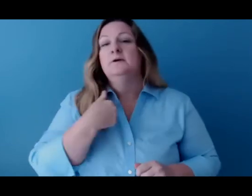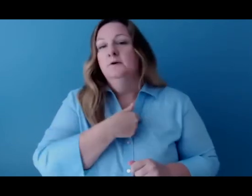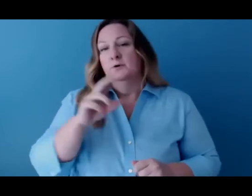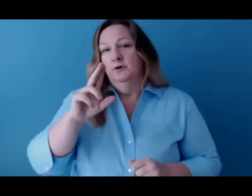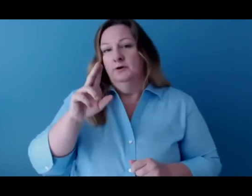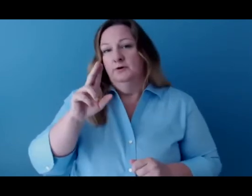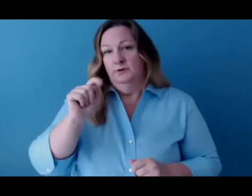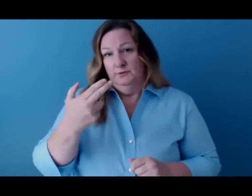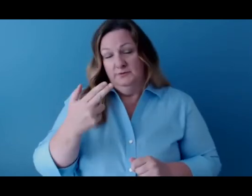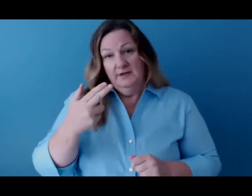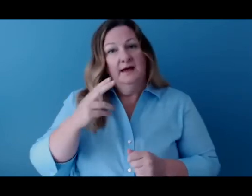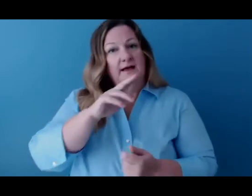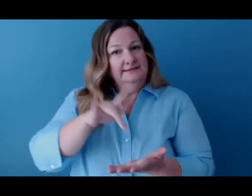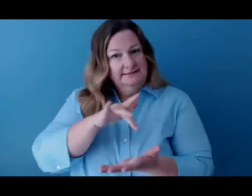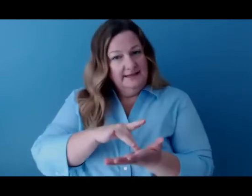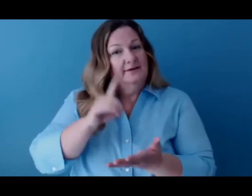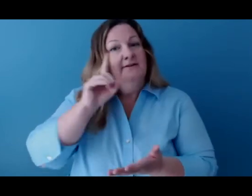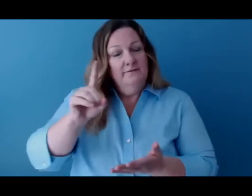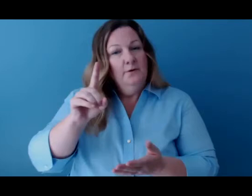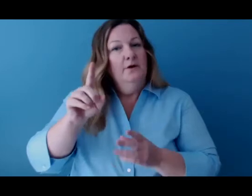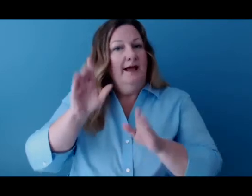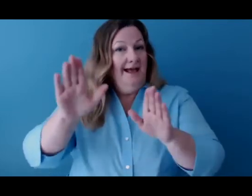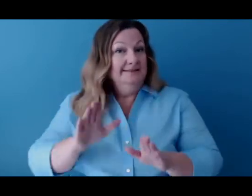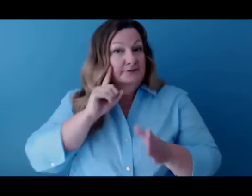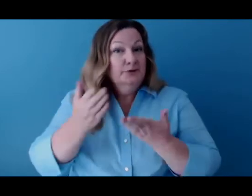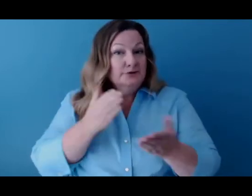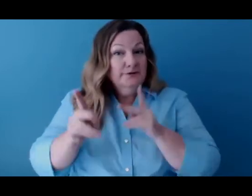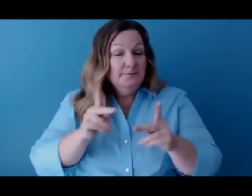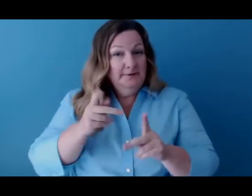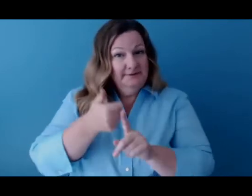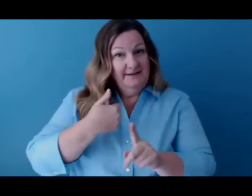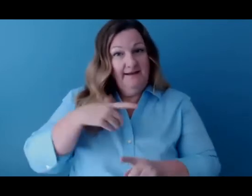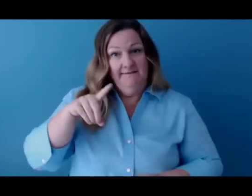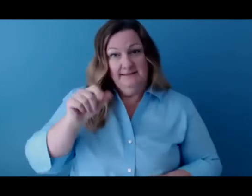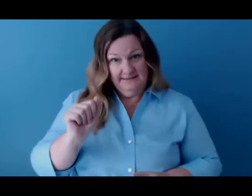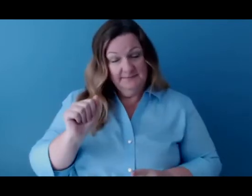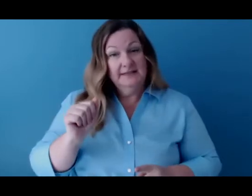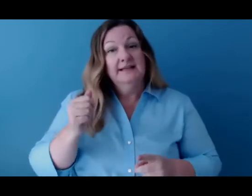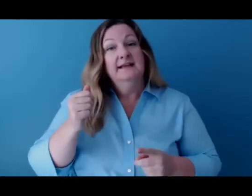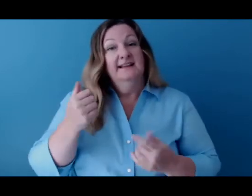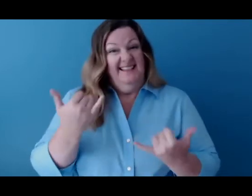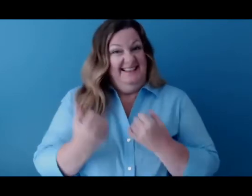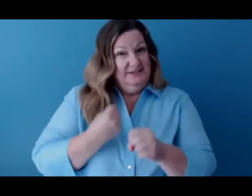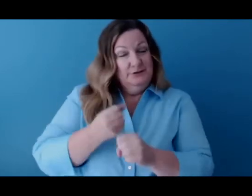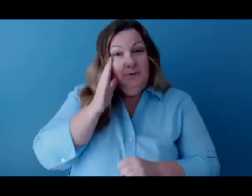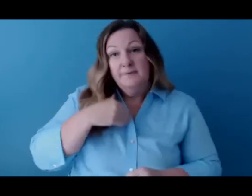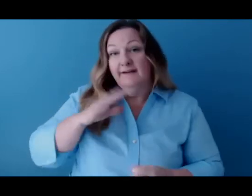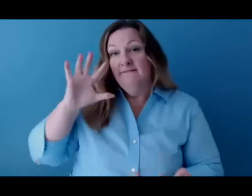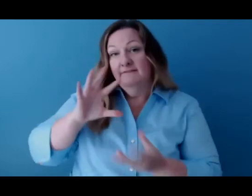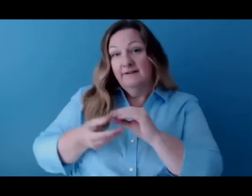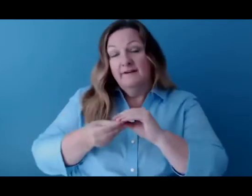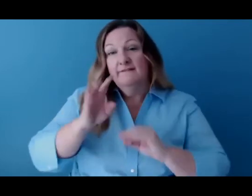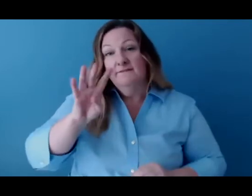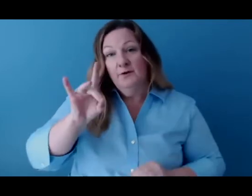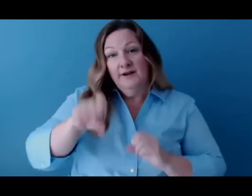for Excellence in Developmental Disabilities and have a 48-year history of really